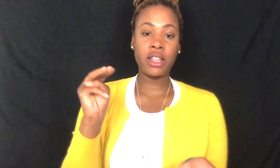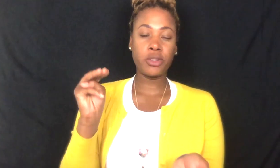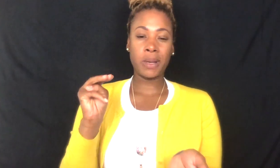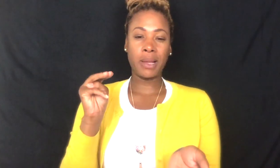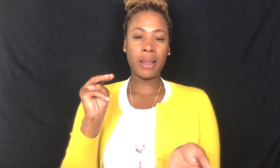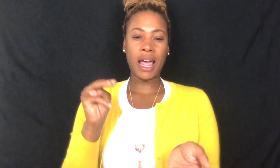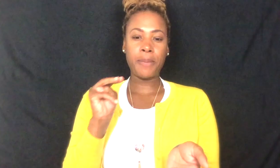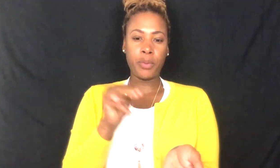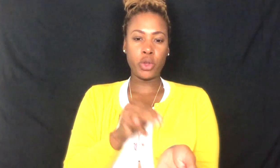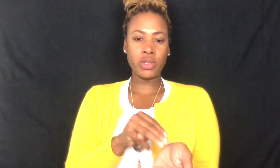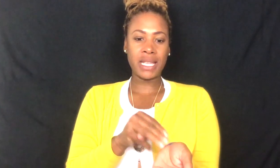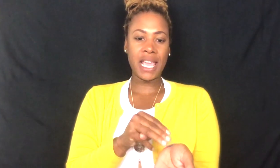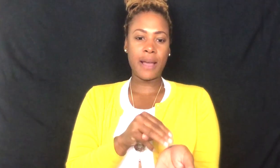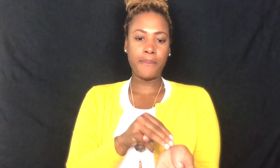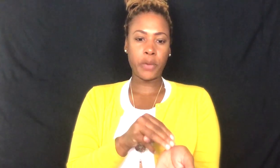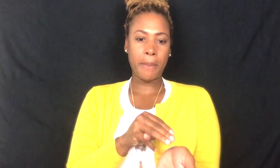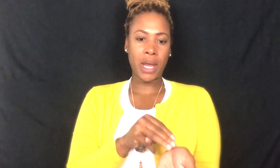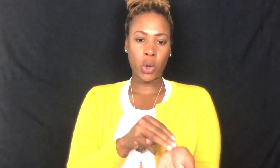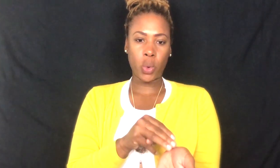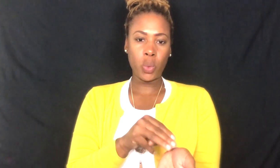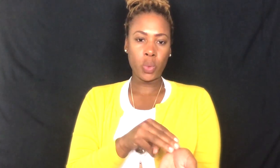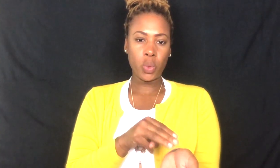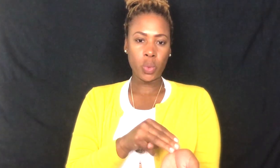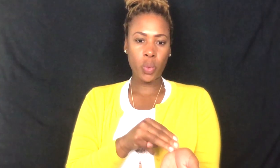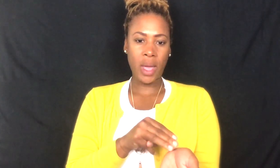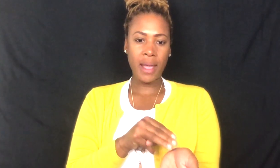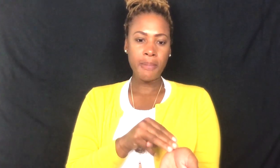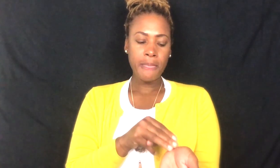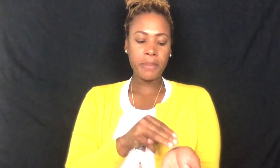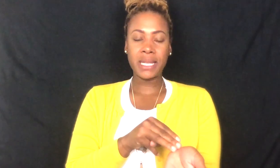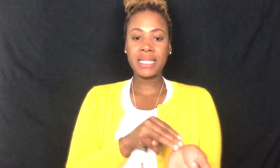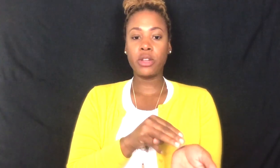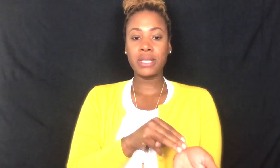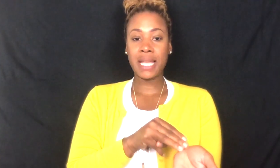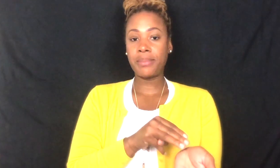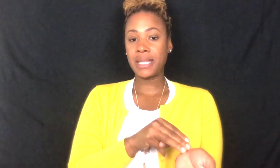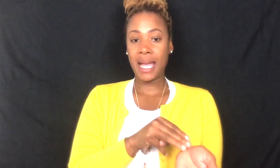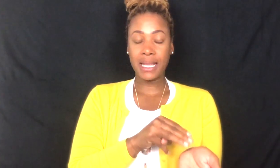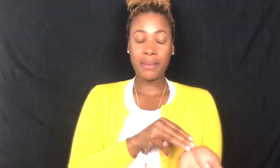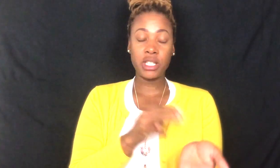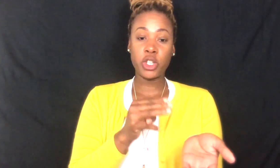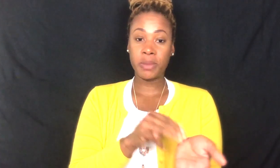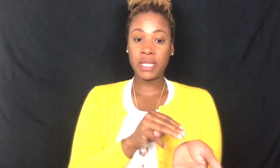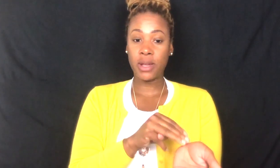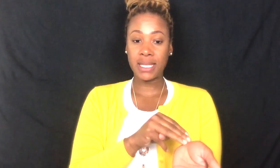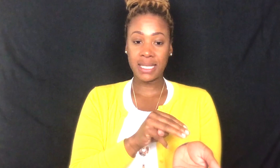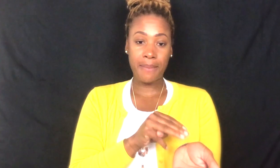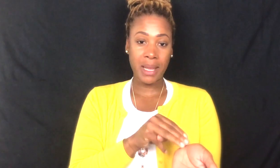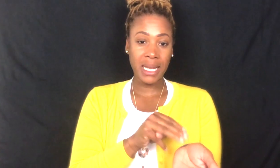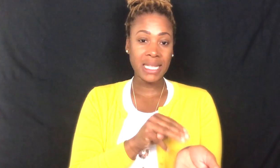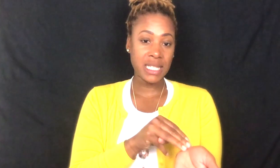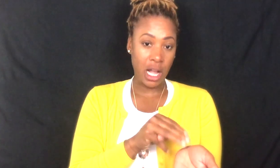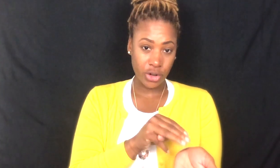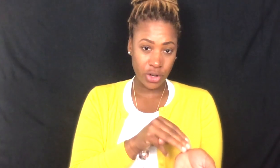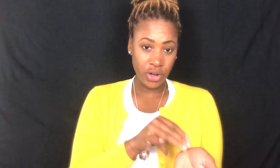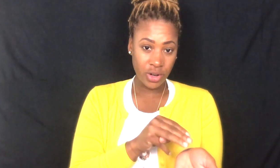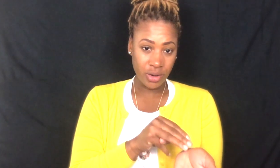been a lot of people using M for medical. Okay? But it's still the same sign. It still has the same meaning. It's doctor. All